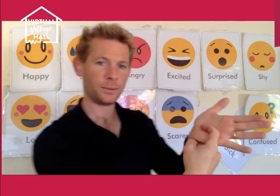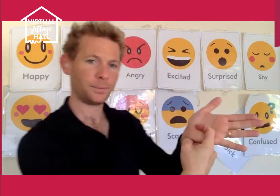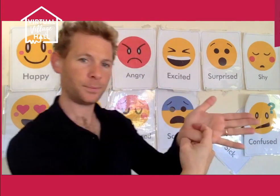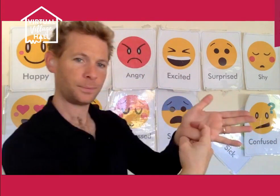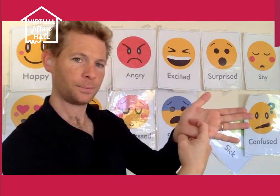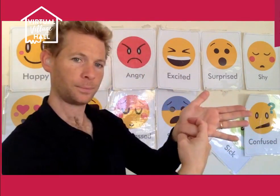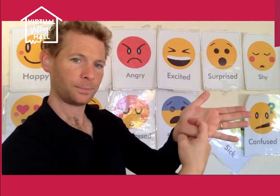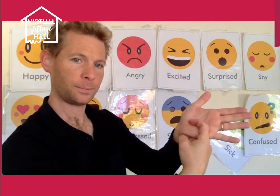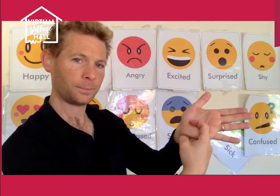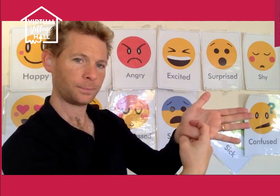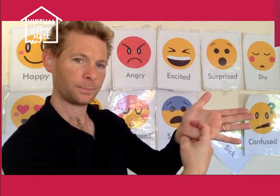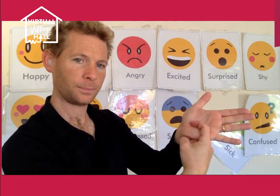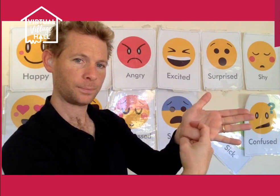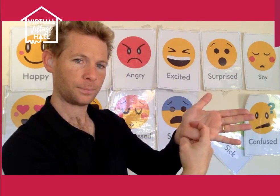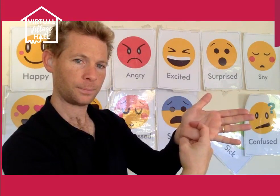R.